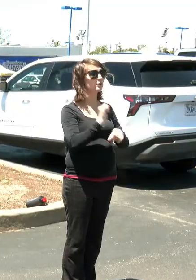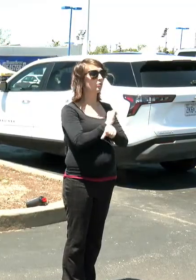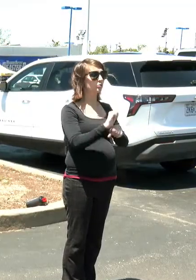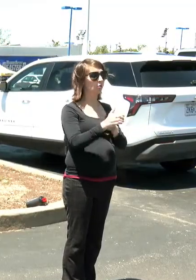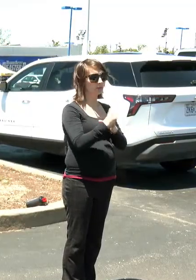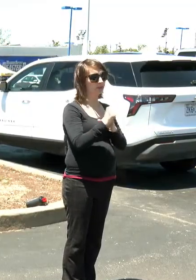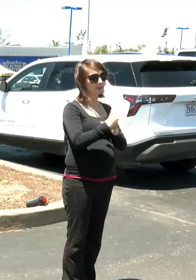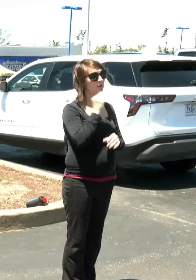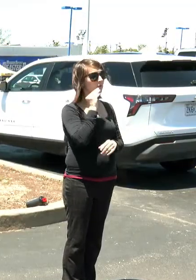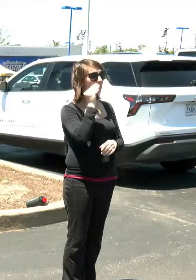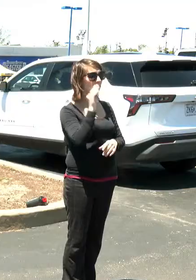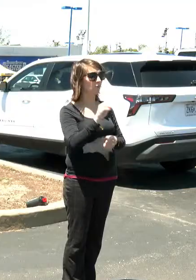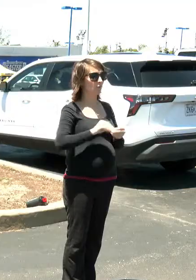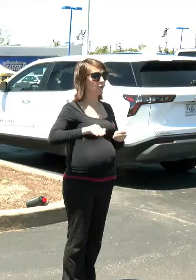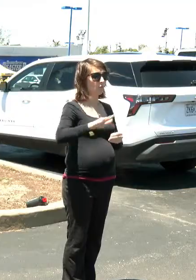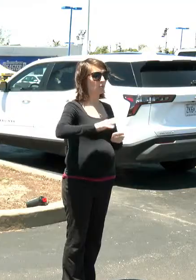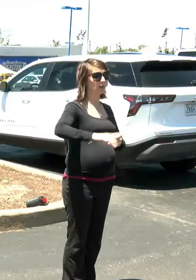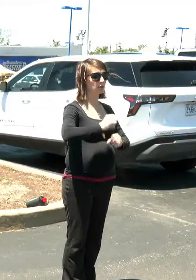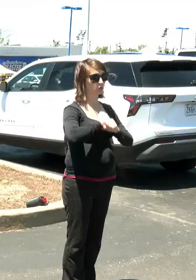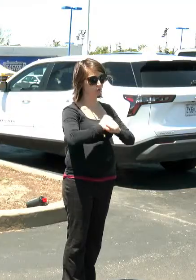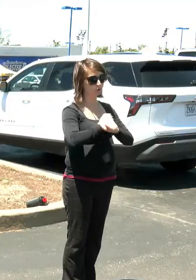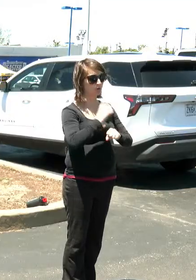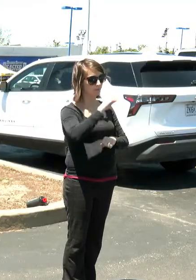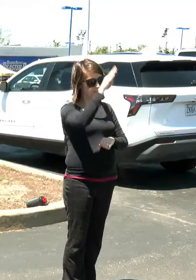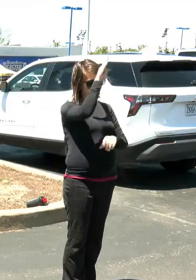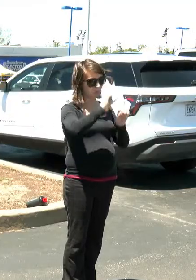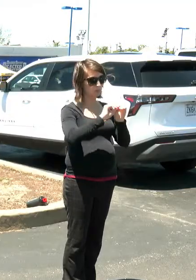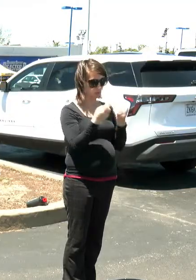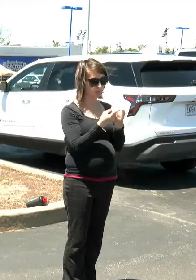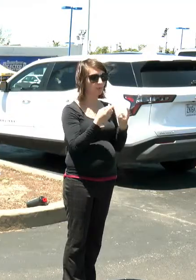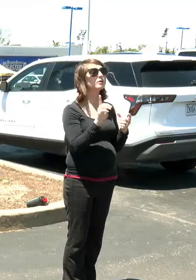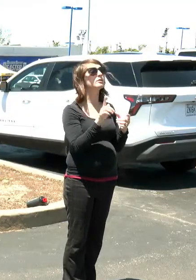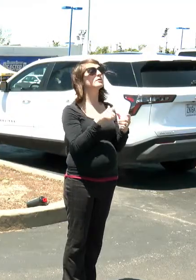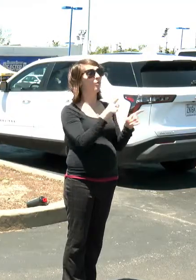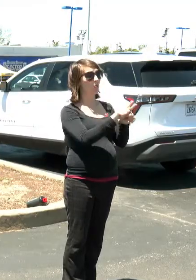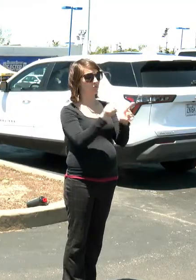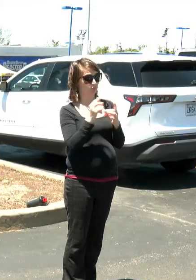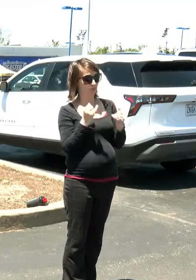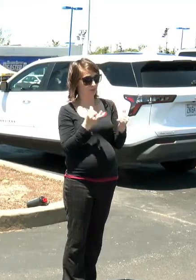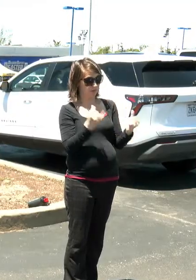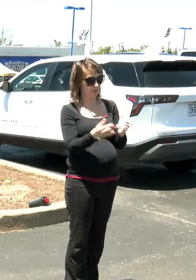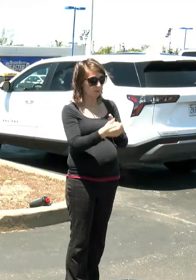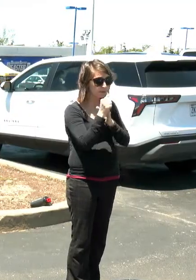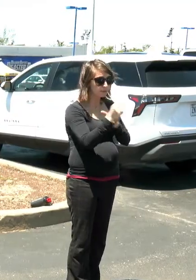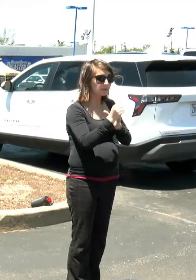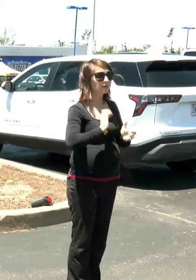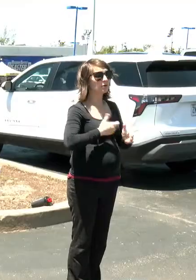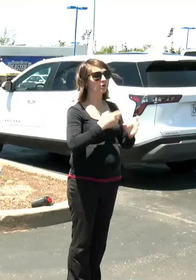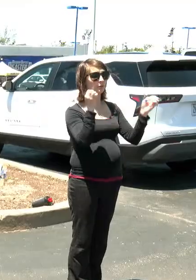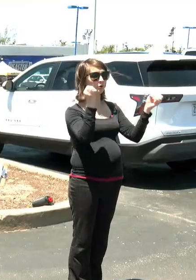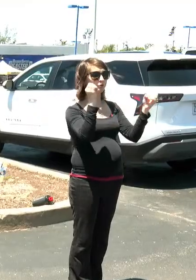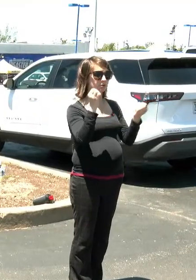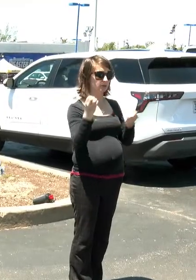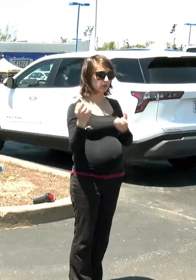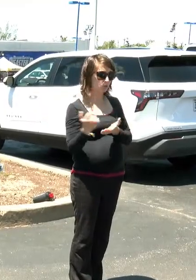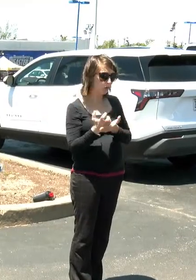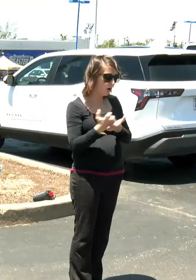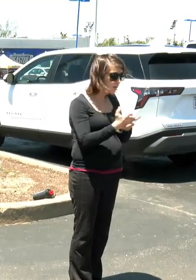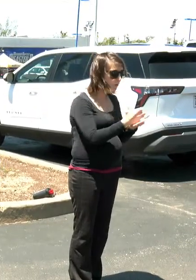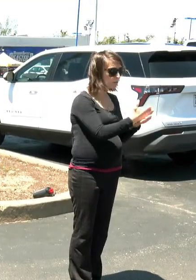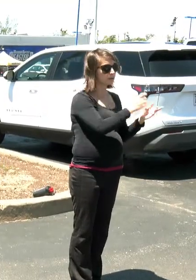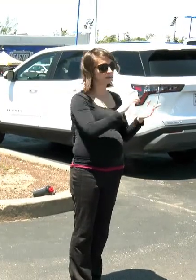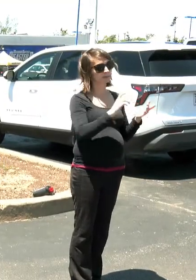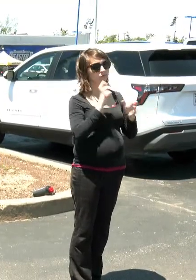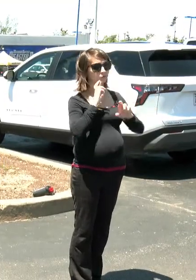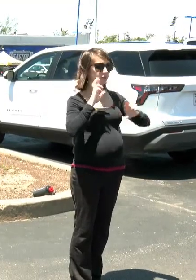Security operational planning for the fire department, and he's now leading our emergency recovery response